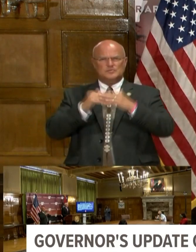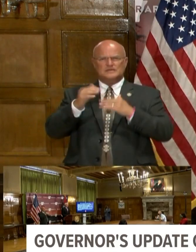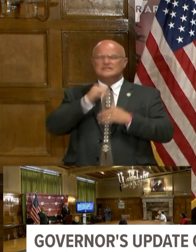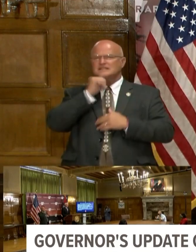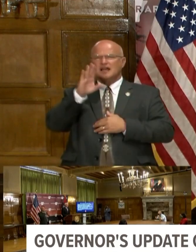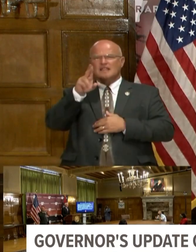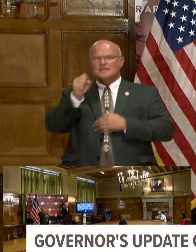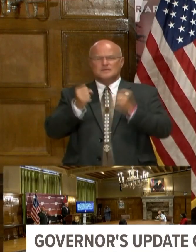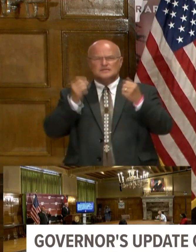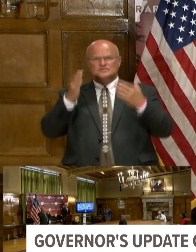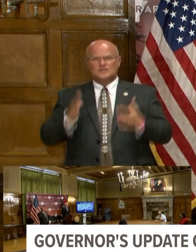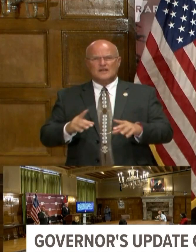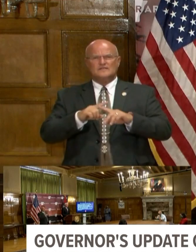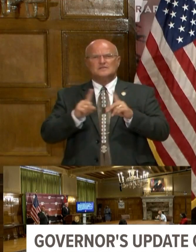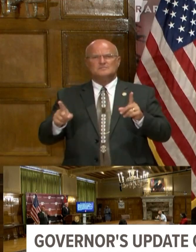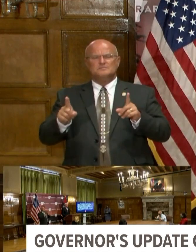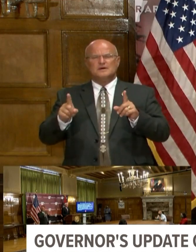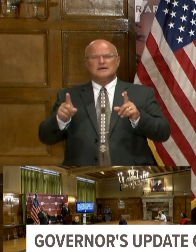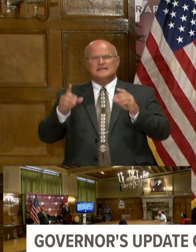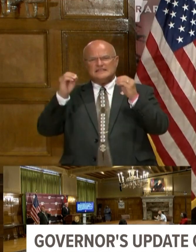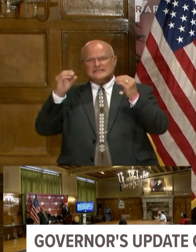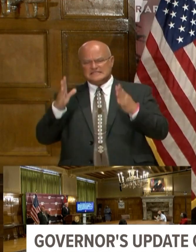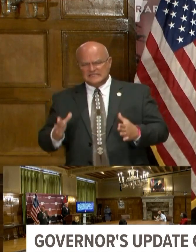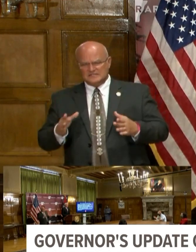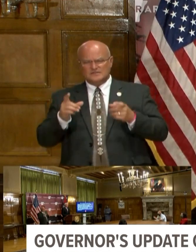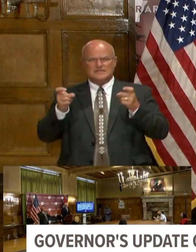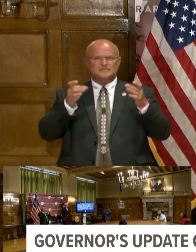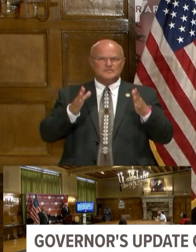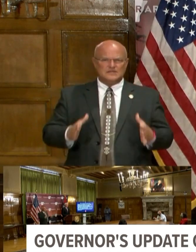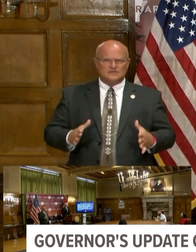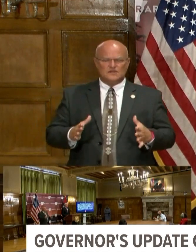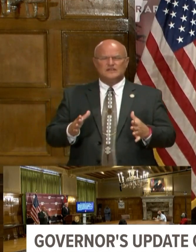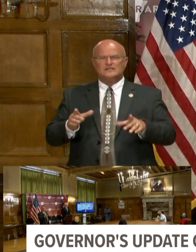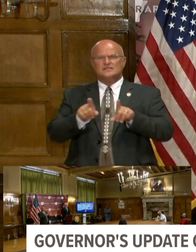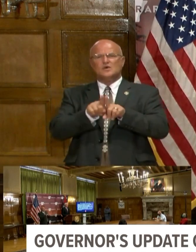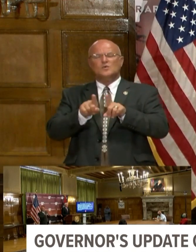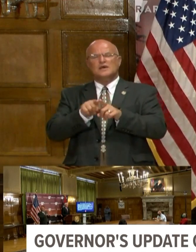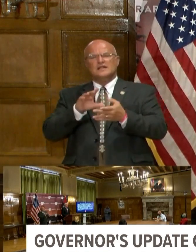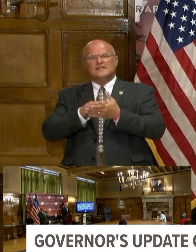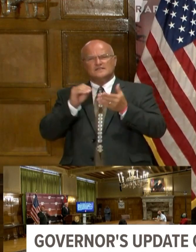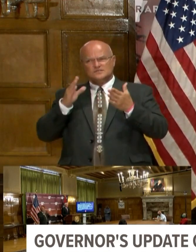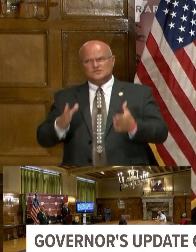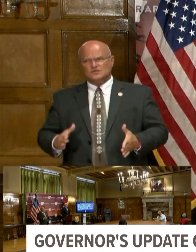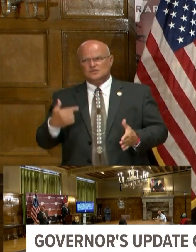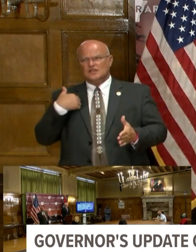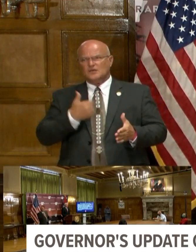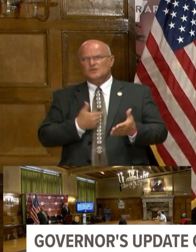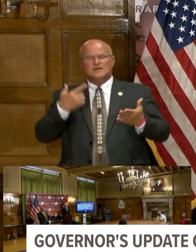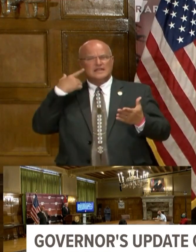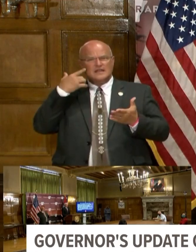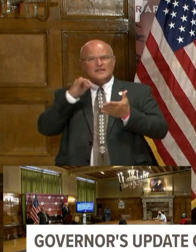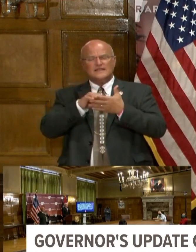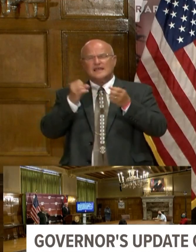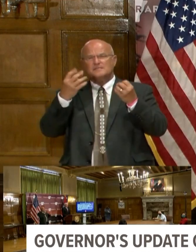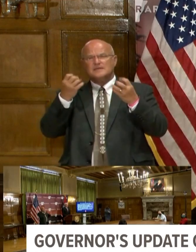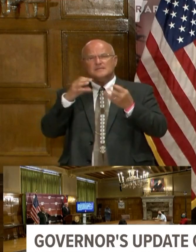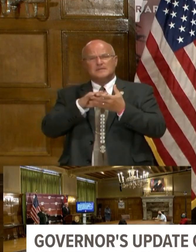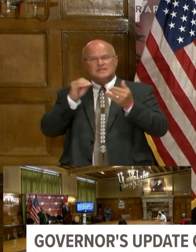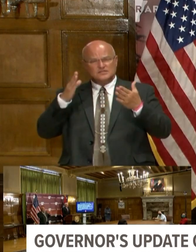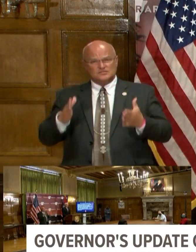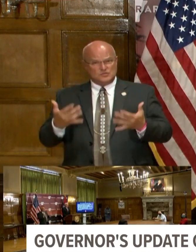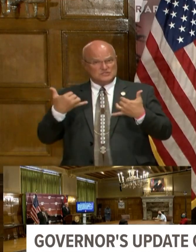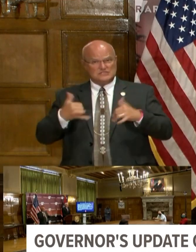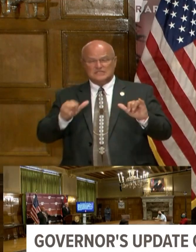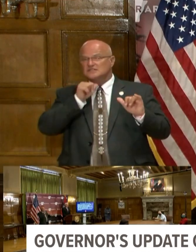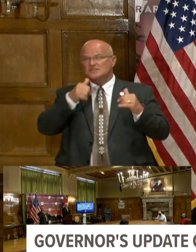just the bus drivers, but the teachers, the administrators, the educators, as well as the students. And we're hearing that many students